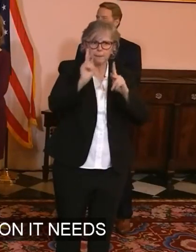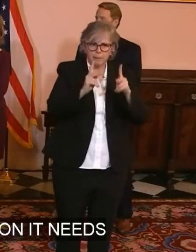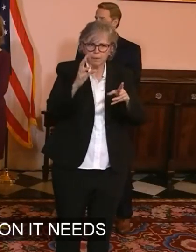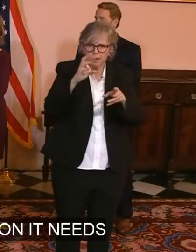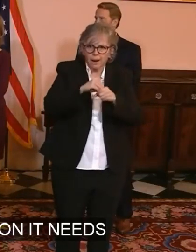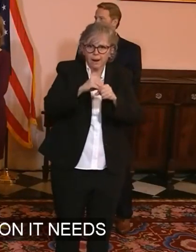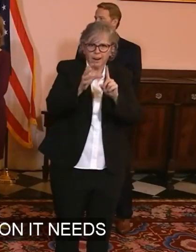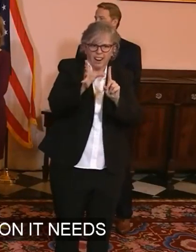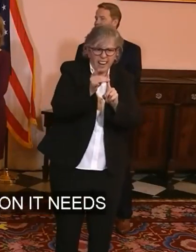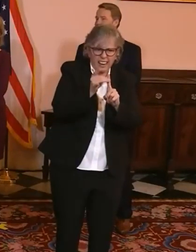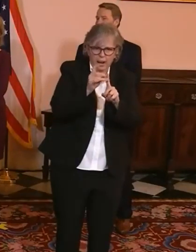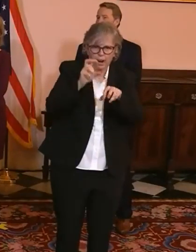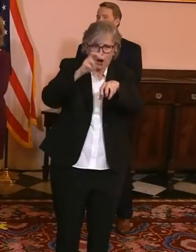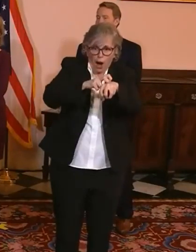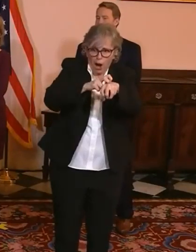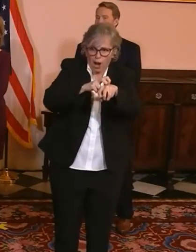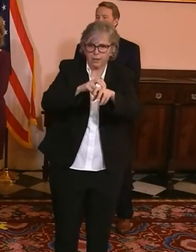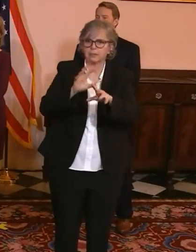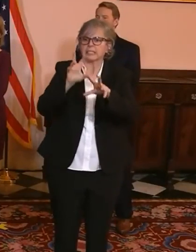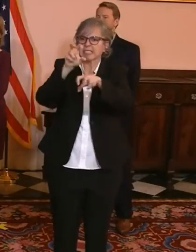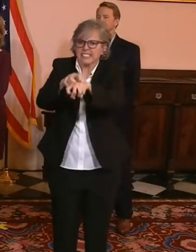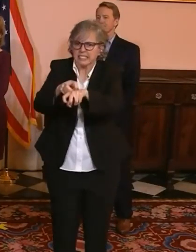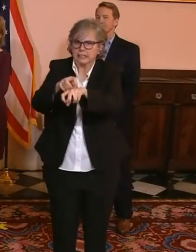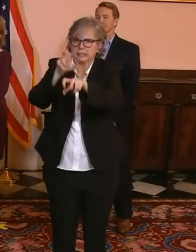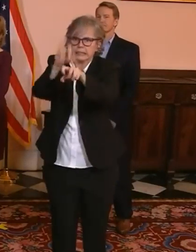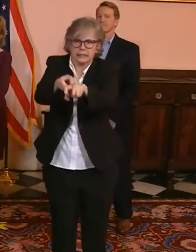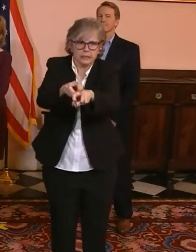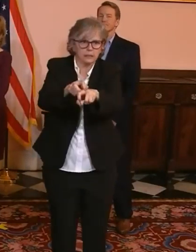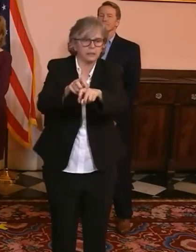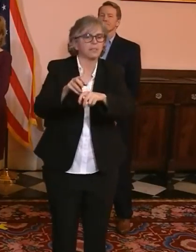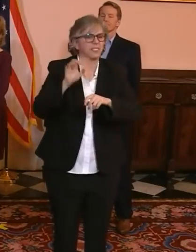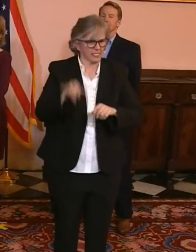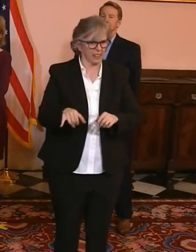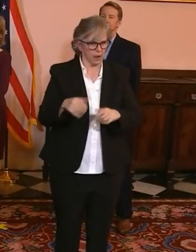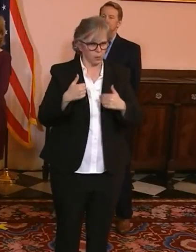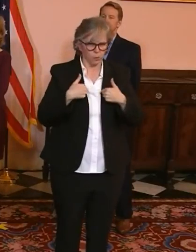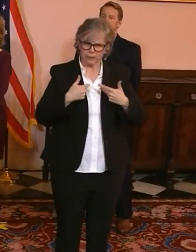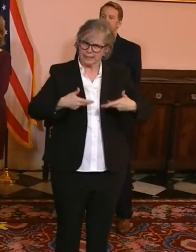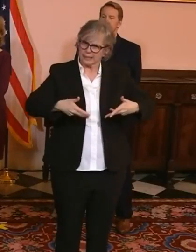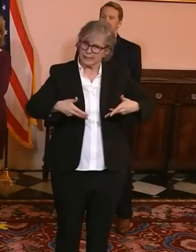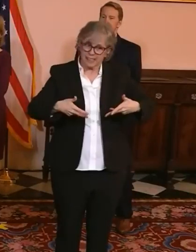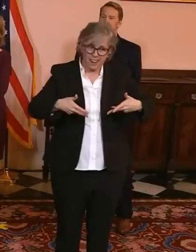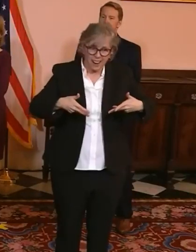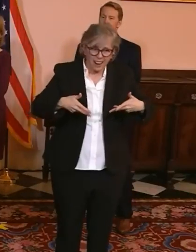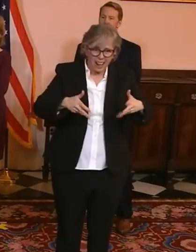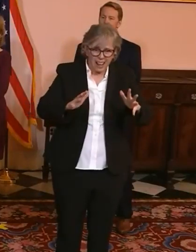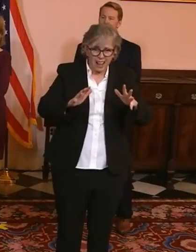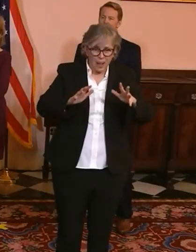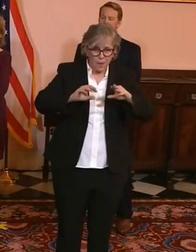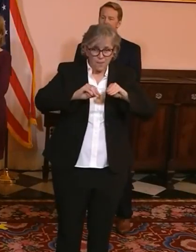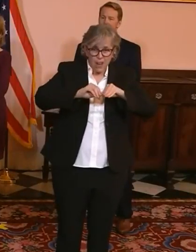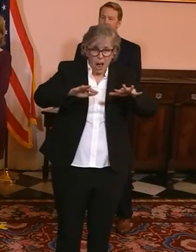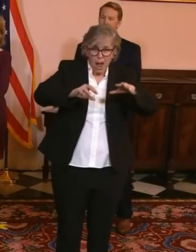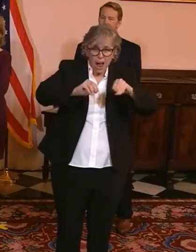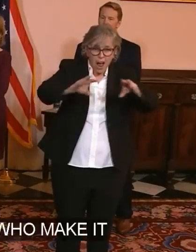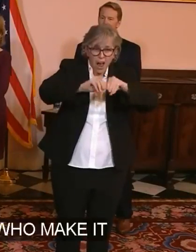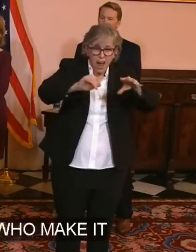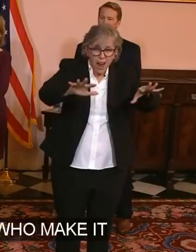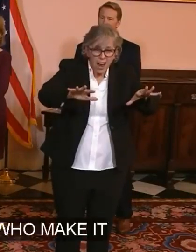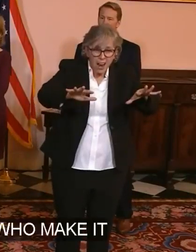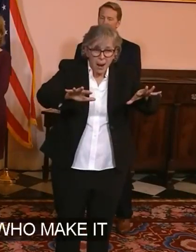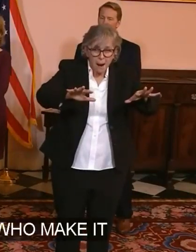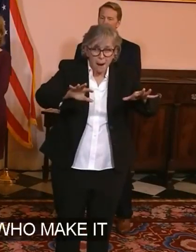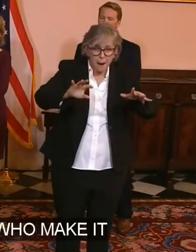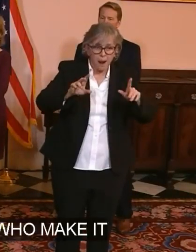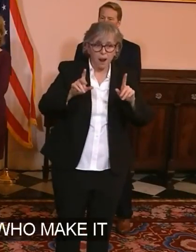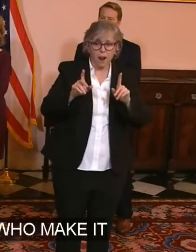We become the enablers. We become the ones who make it able to jump from person to